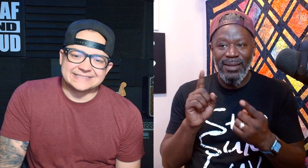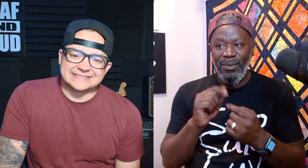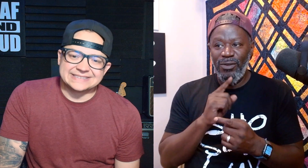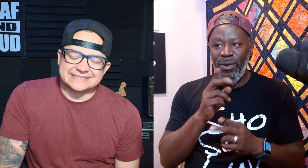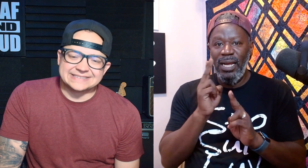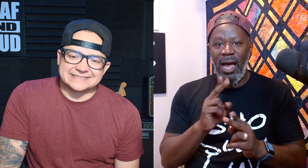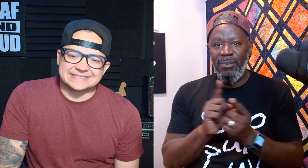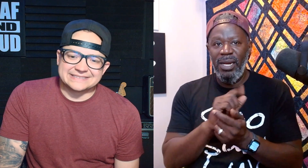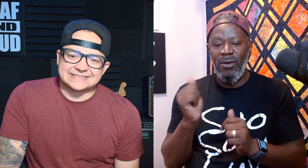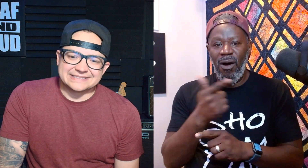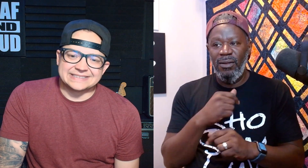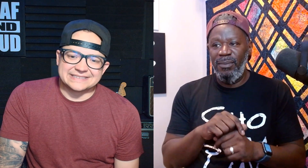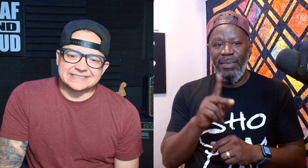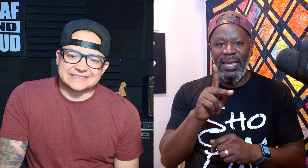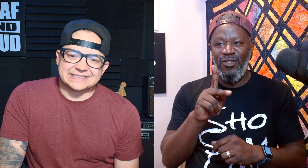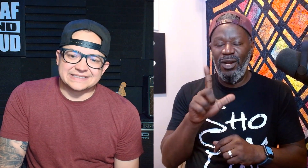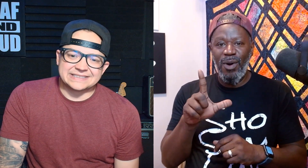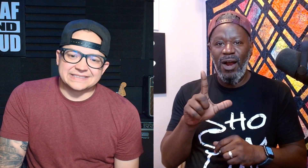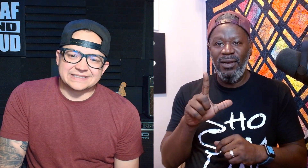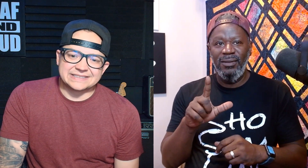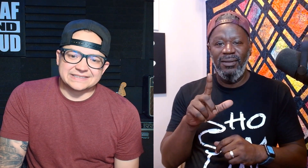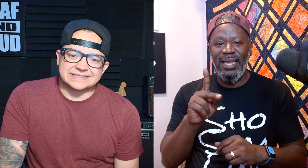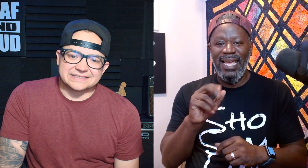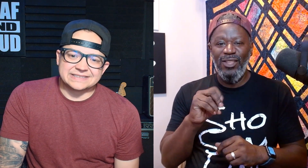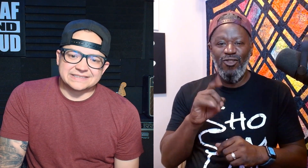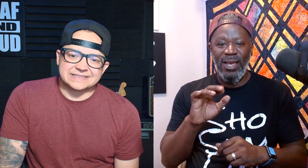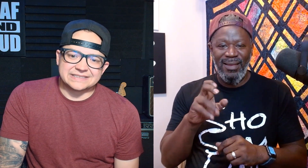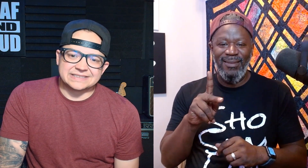Yes, it was really an honor meeting all of them. I mean, Kendrick Lamar,